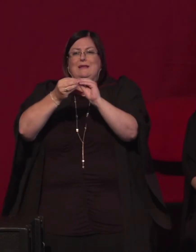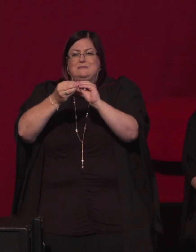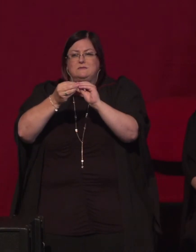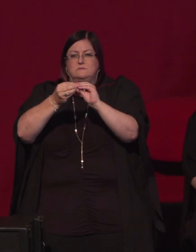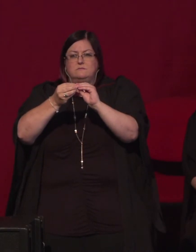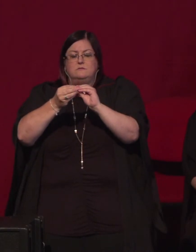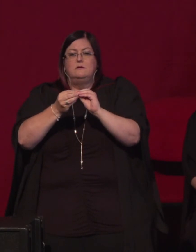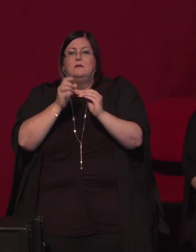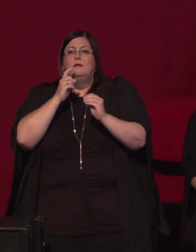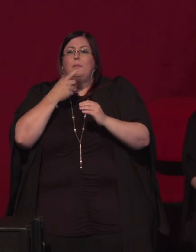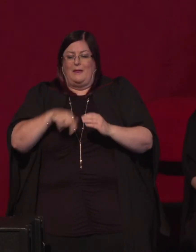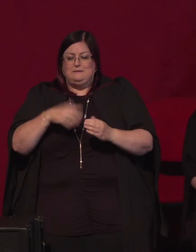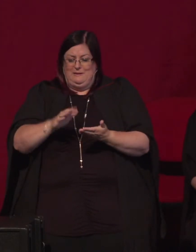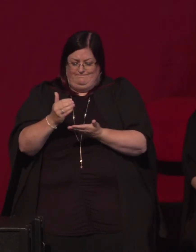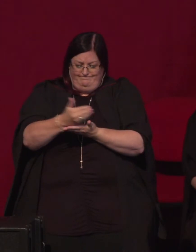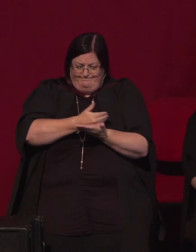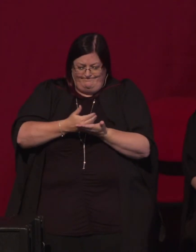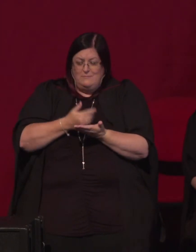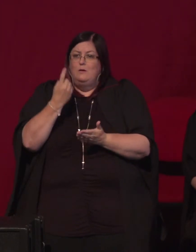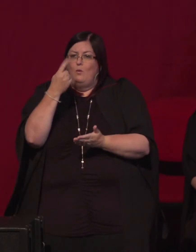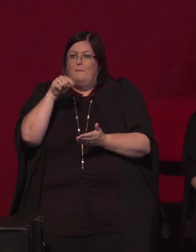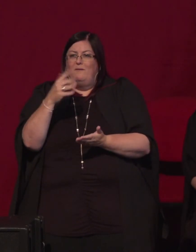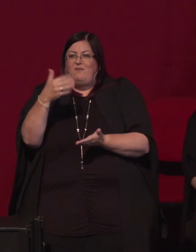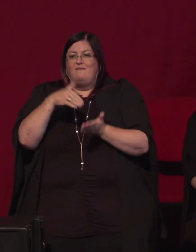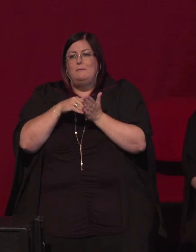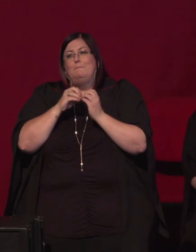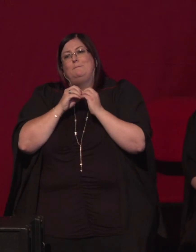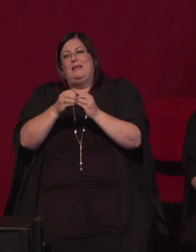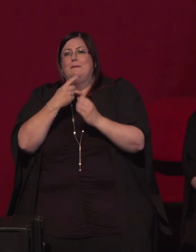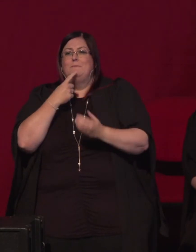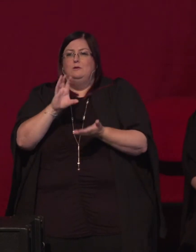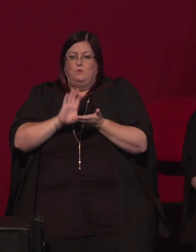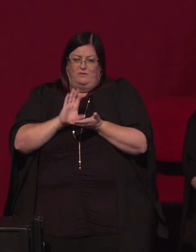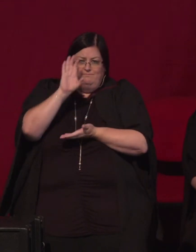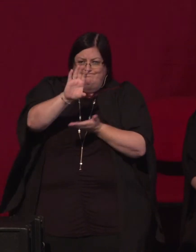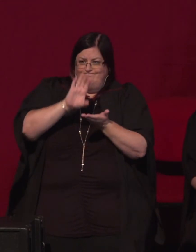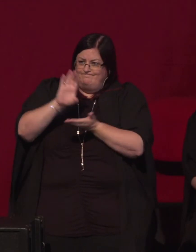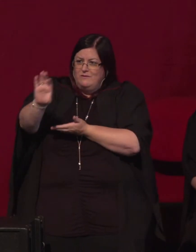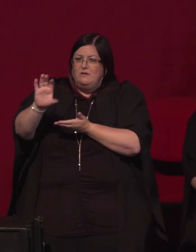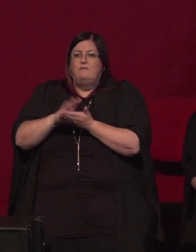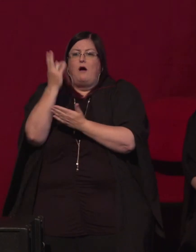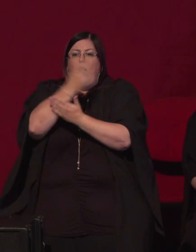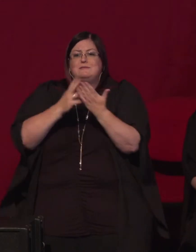This has secured £1.5 million worth of funding for arts and cultural activities.